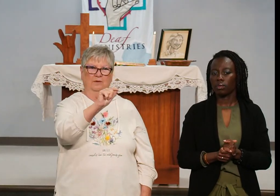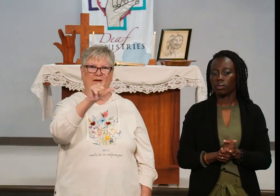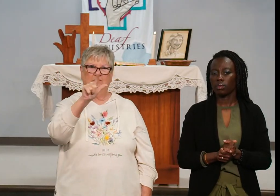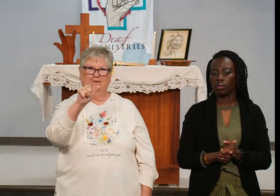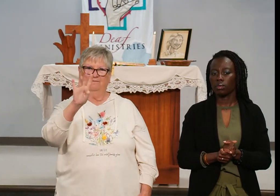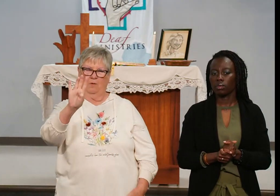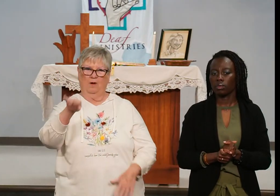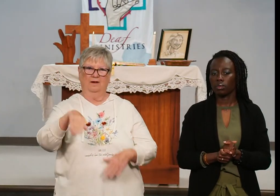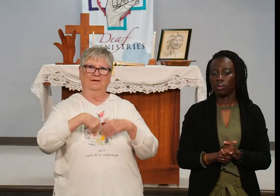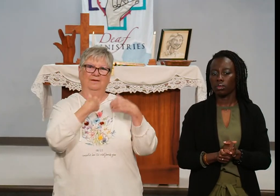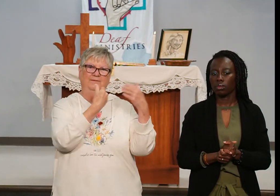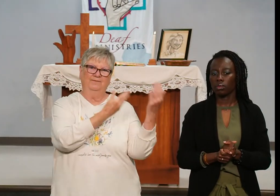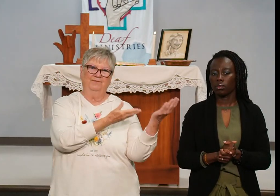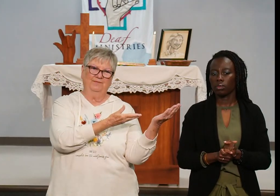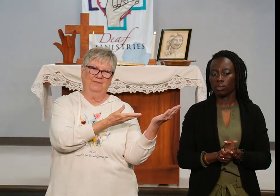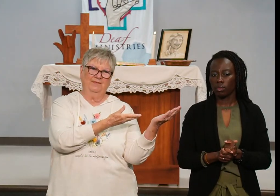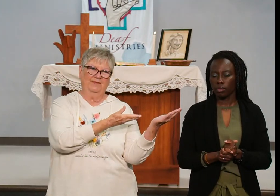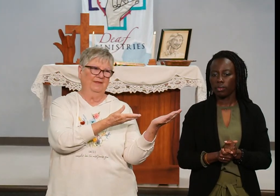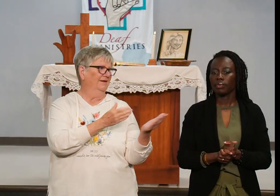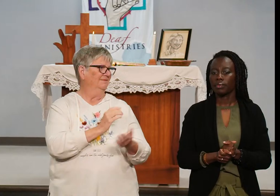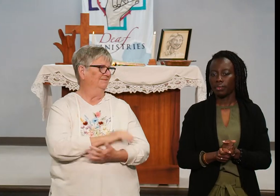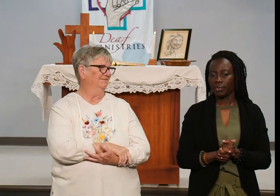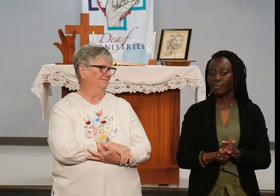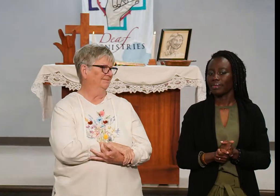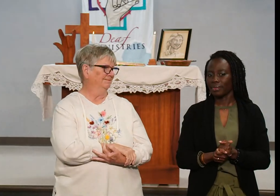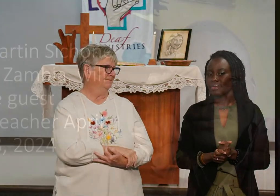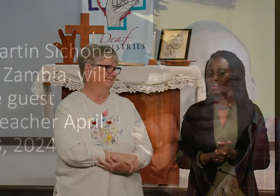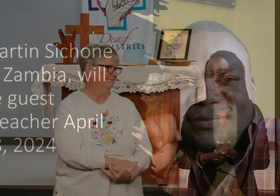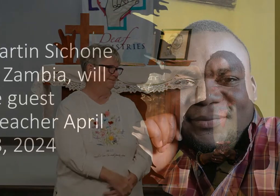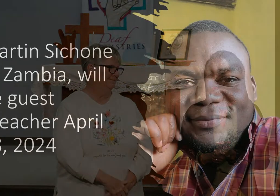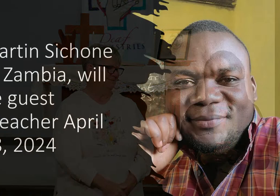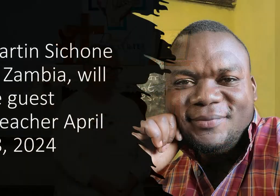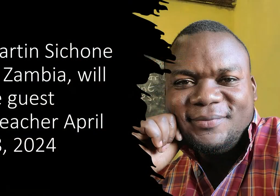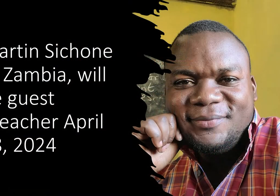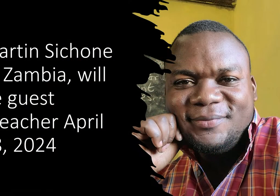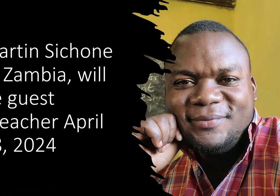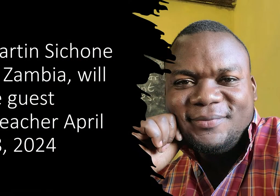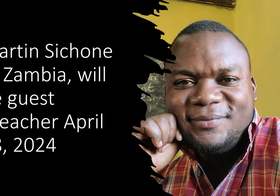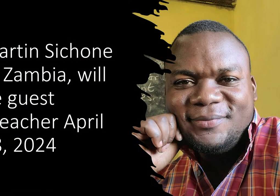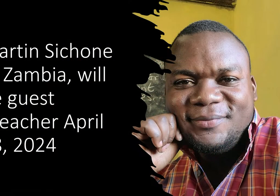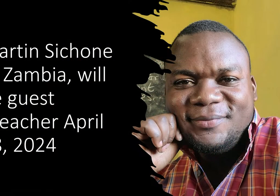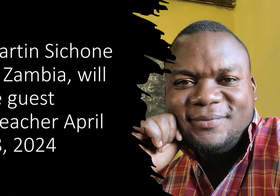Sunday, April 28th, 2024. You'll remember Martin.